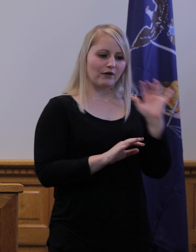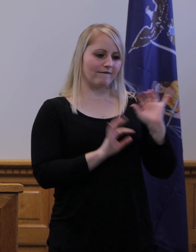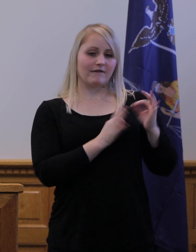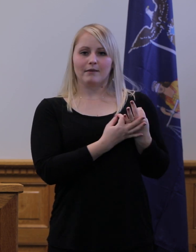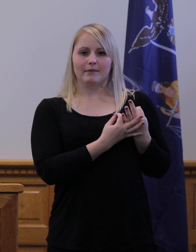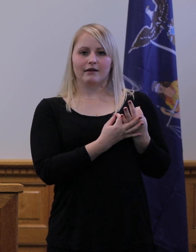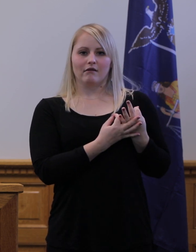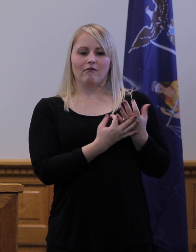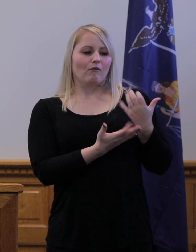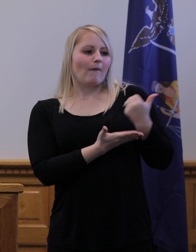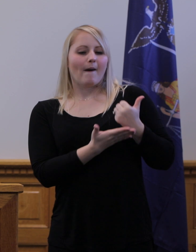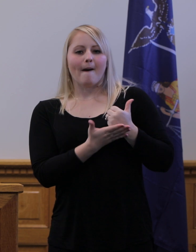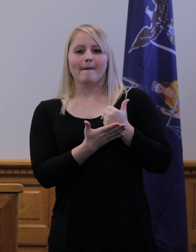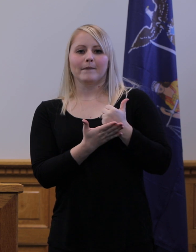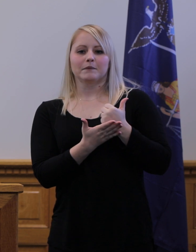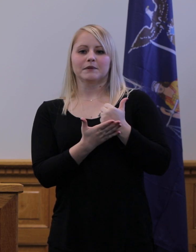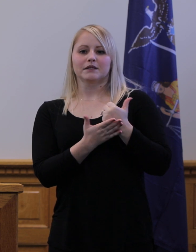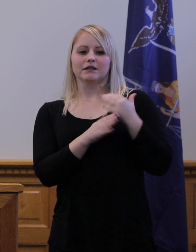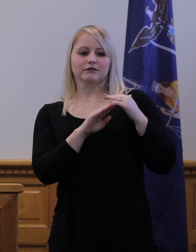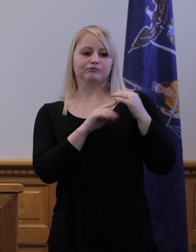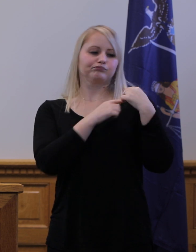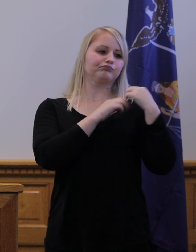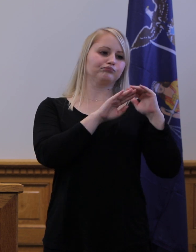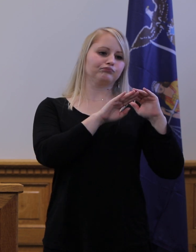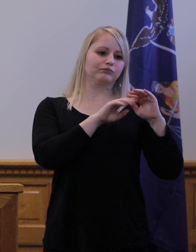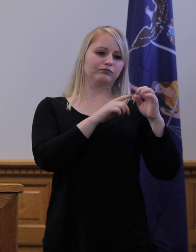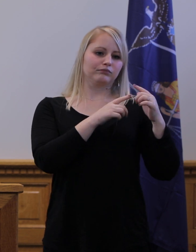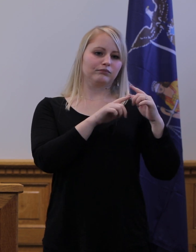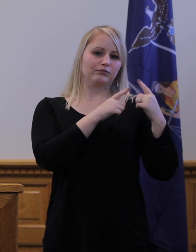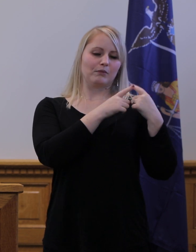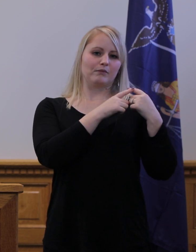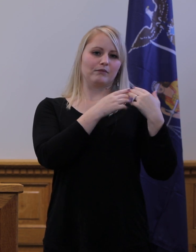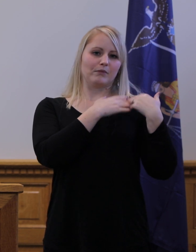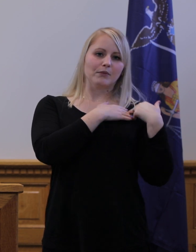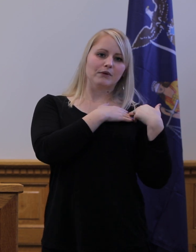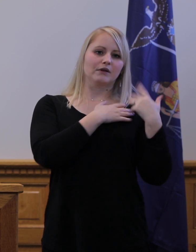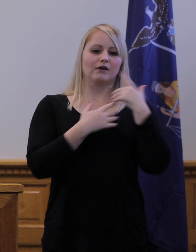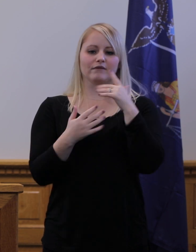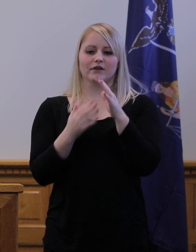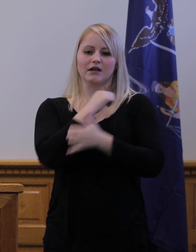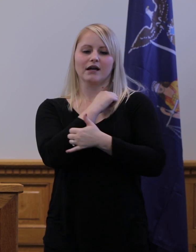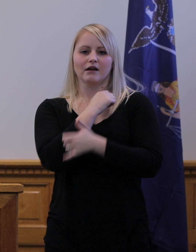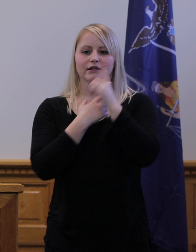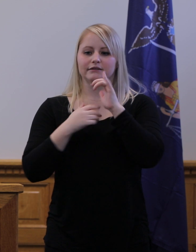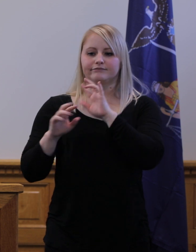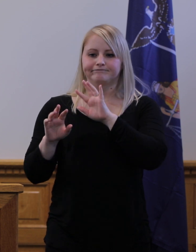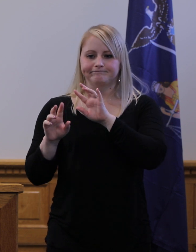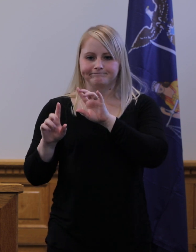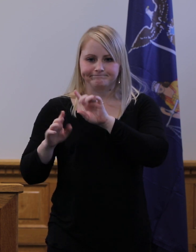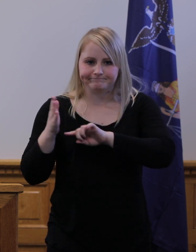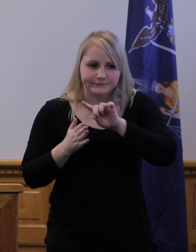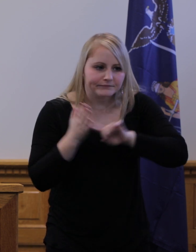reduce the burden on our healthcare systems responding to the COVID-19 pandemic. The Centers for Disease